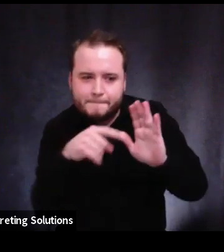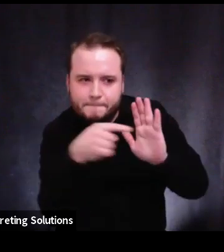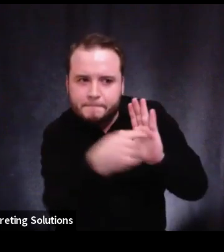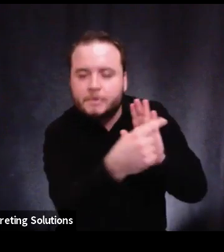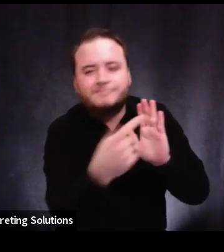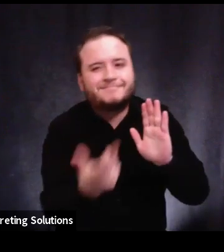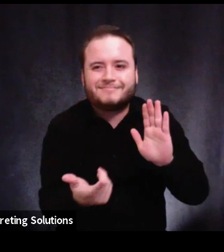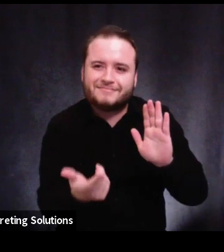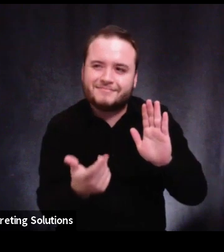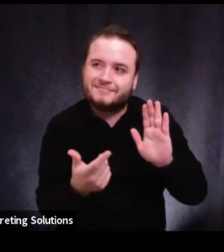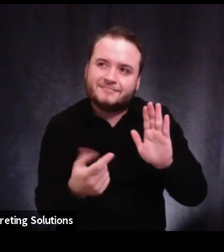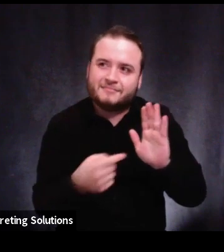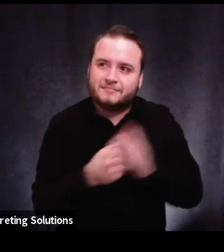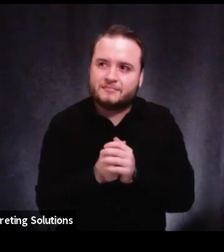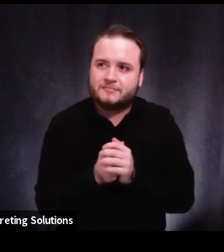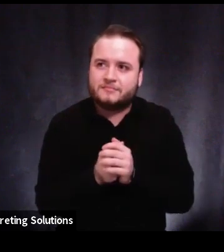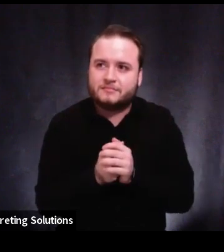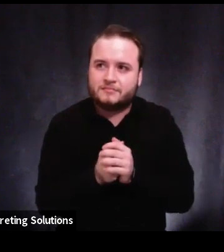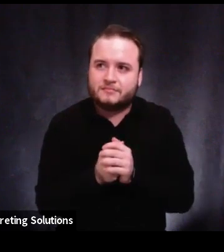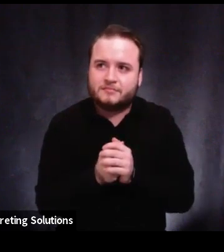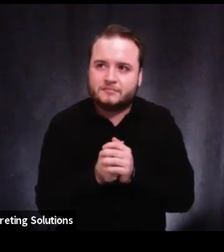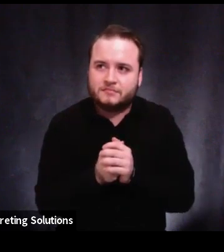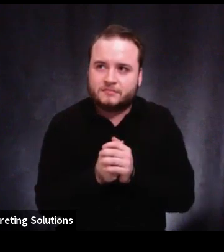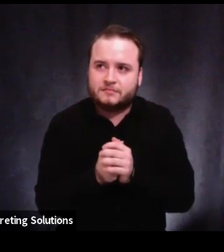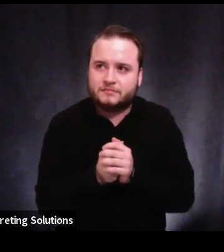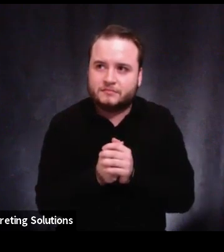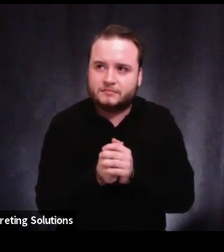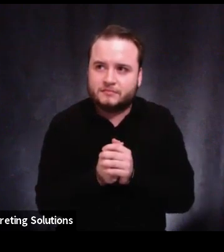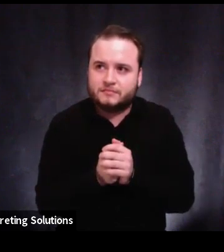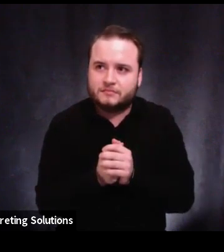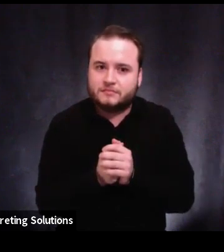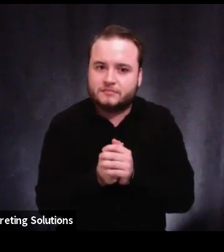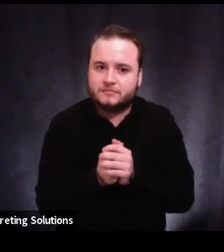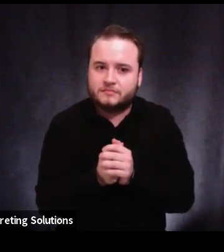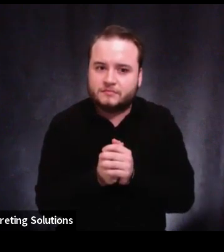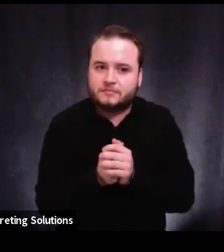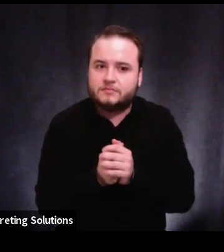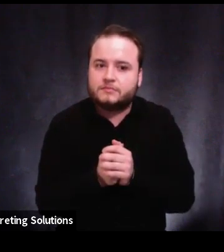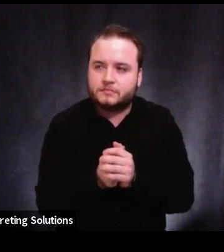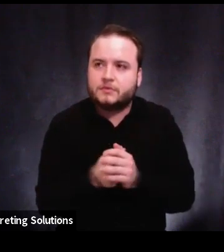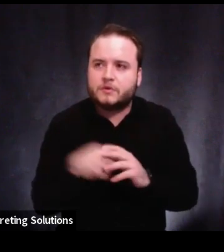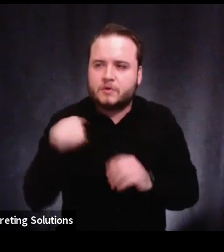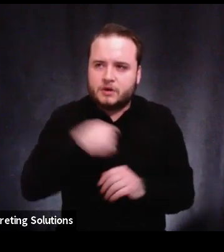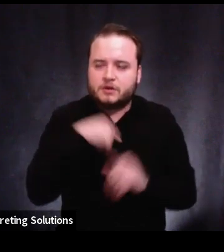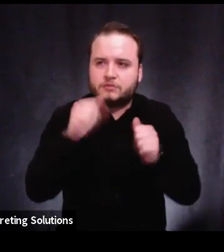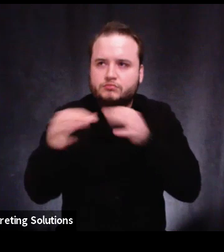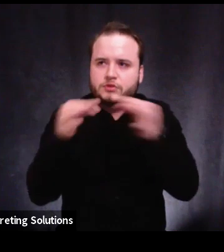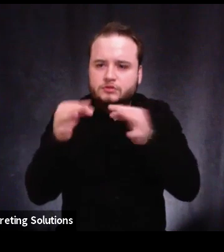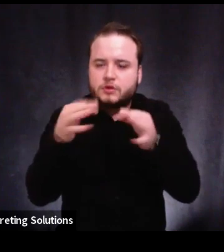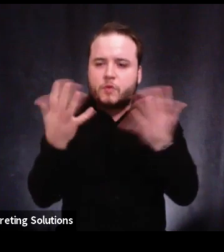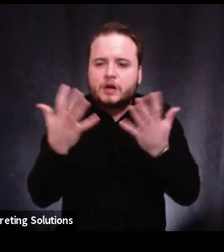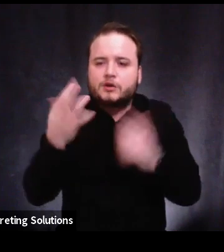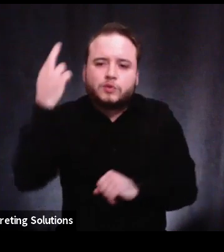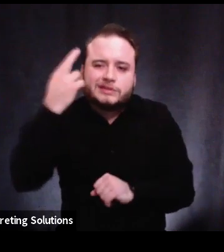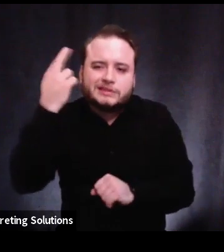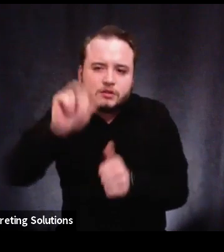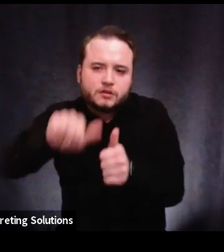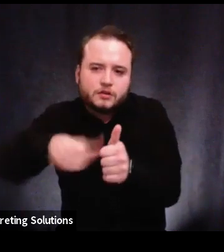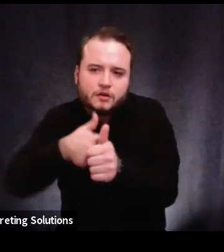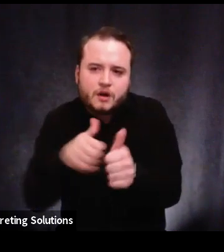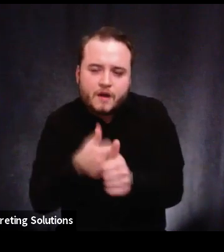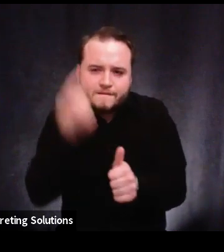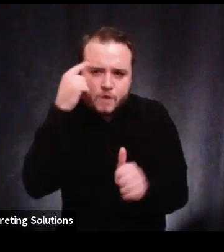why they chose the specific scenarios that they did, all of which are hypothetical and just meant to illustrate the relative impact